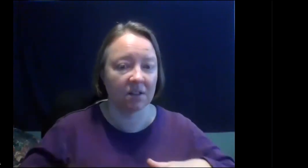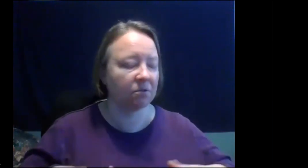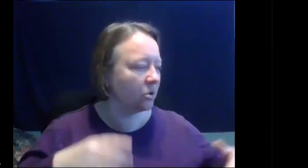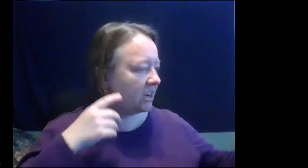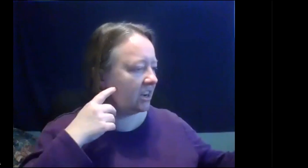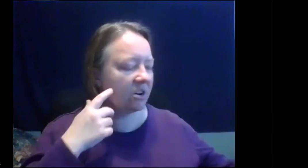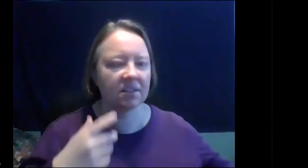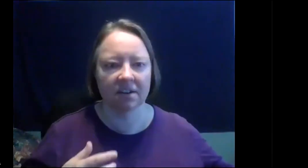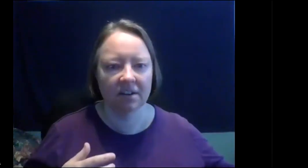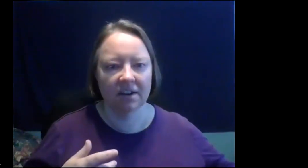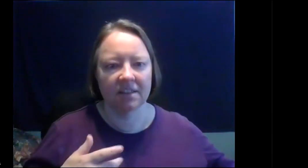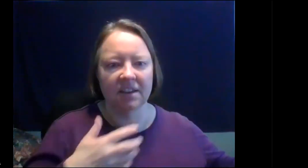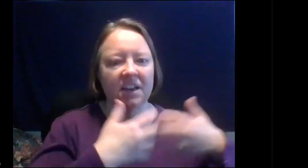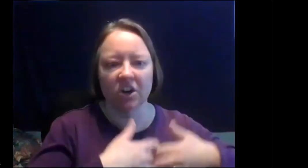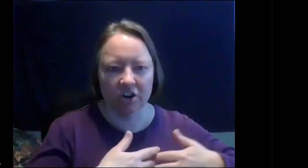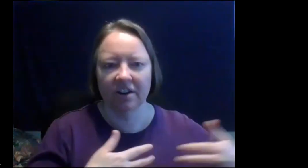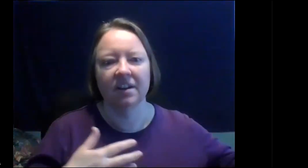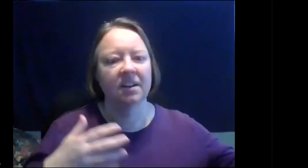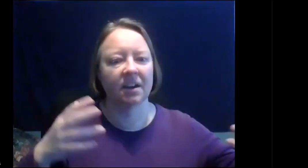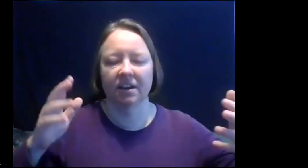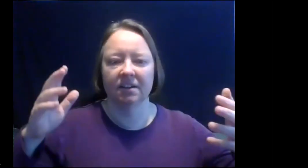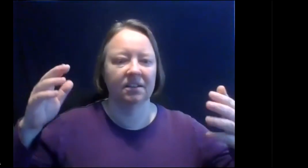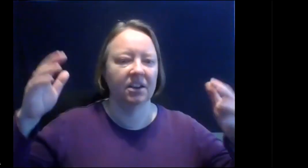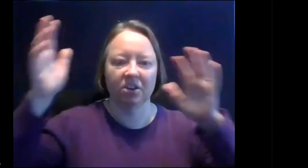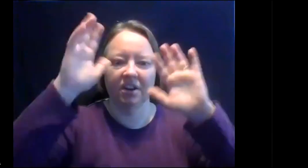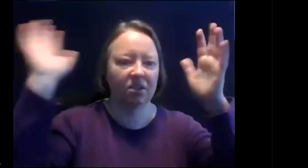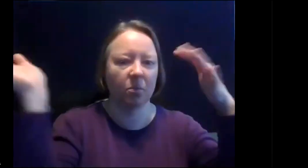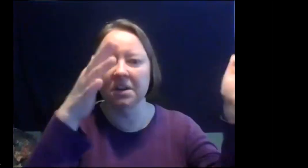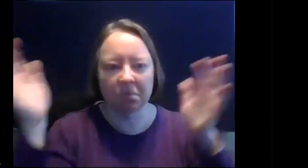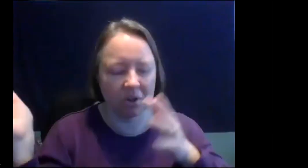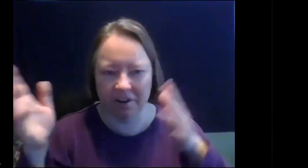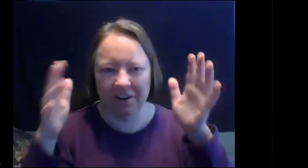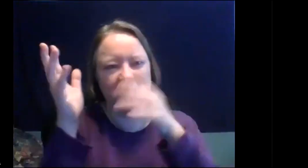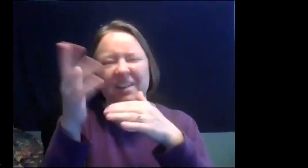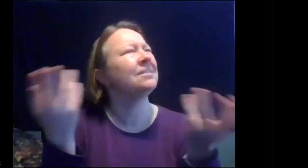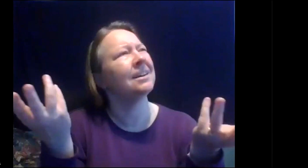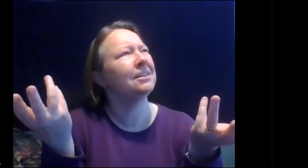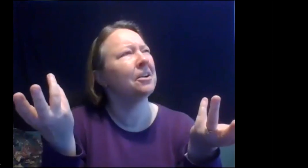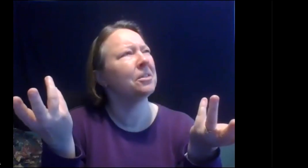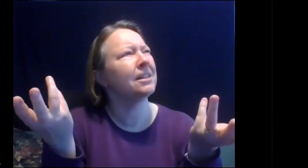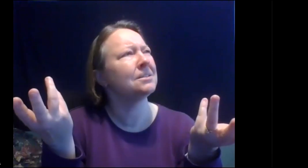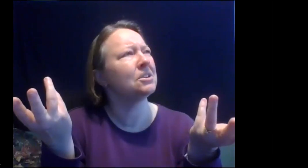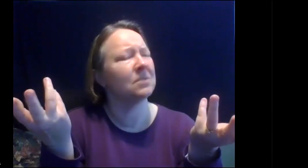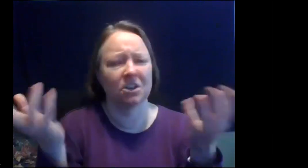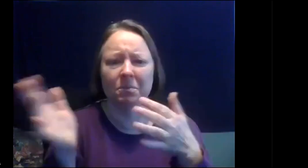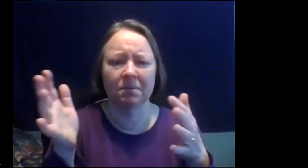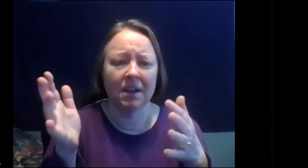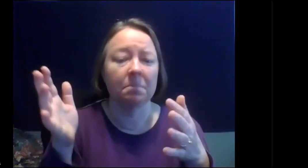on the floor, hearing the heater, hearing the wind blow, or not, I don't know that that's much of an issue,